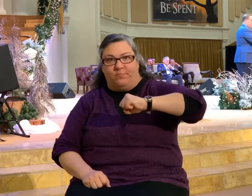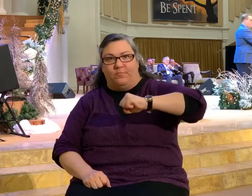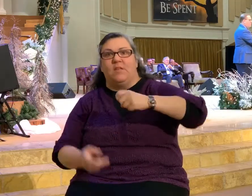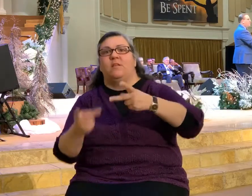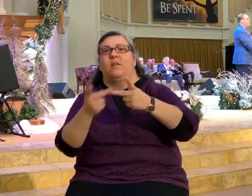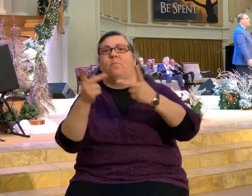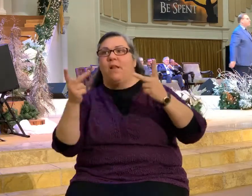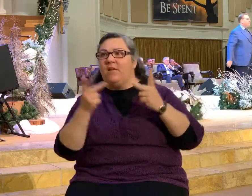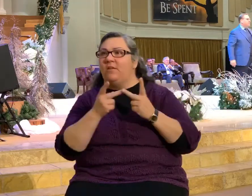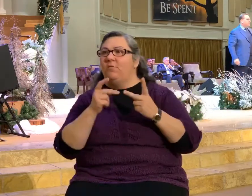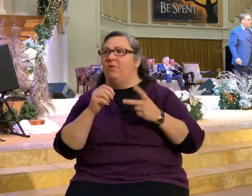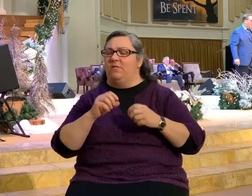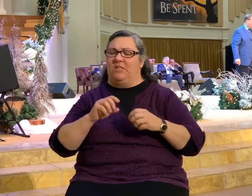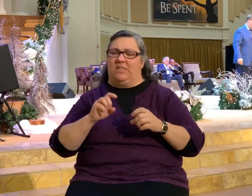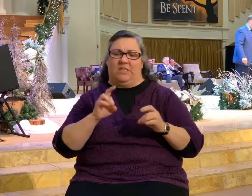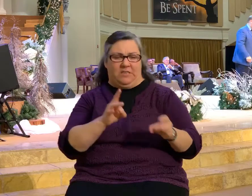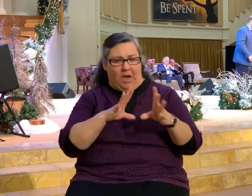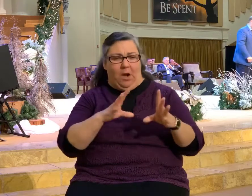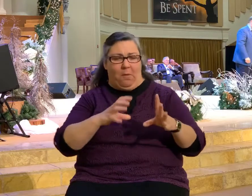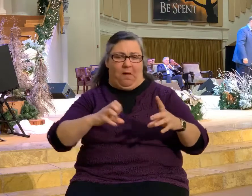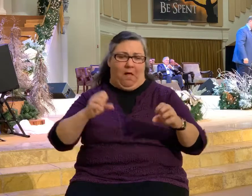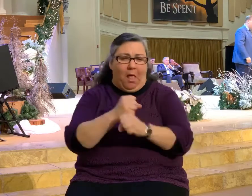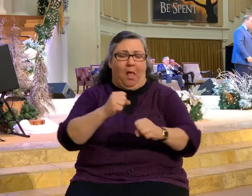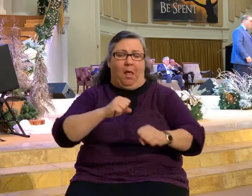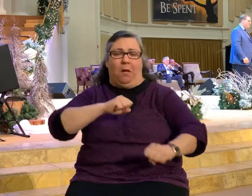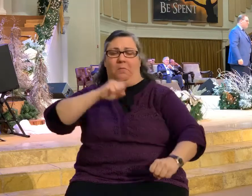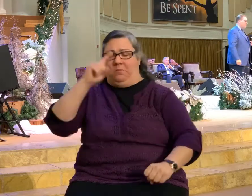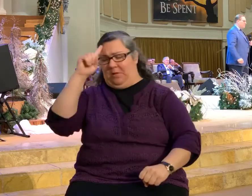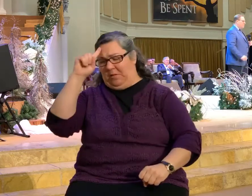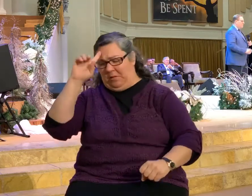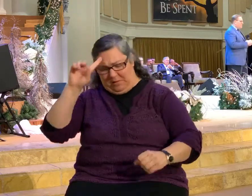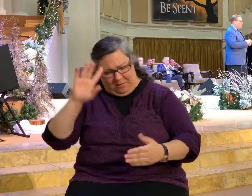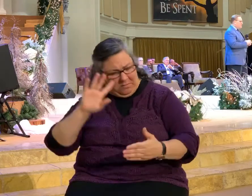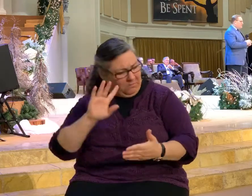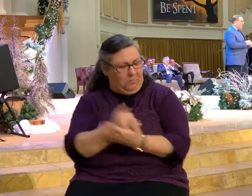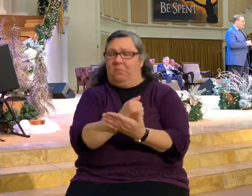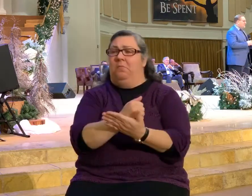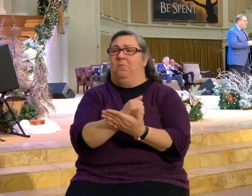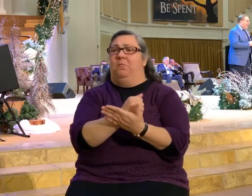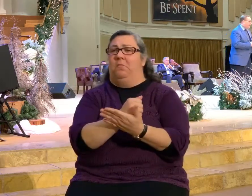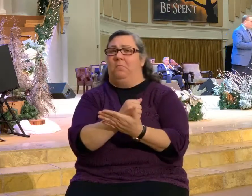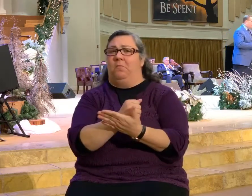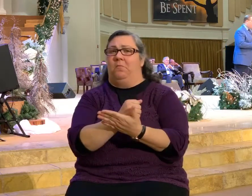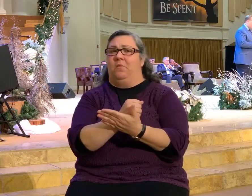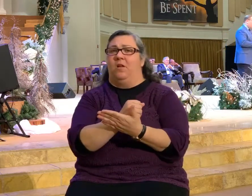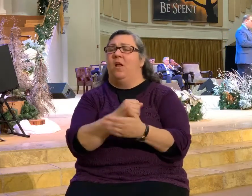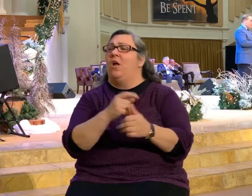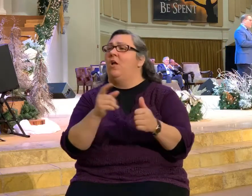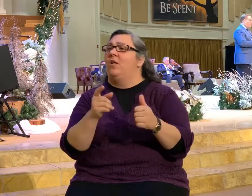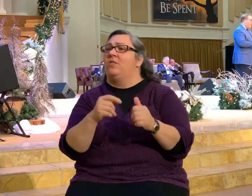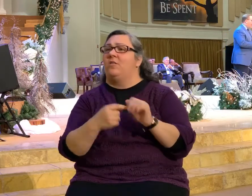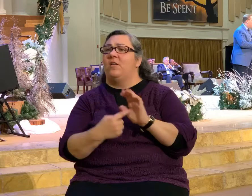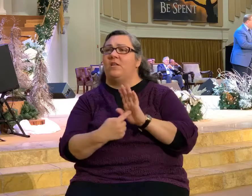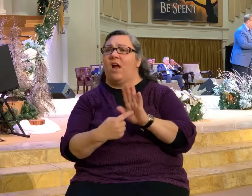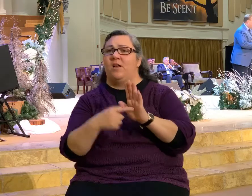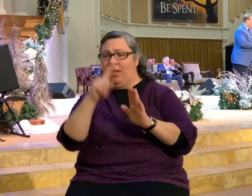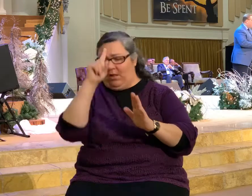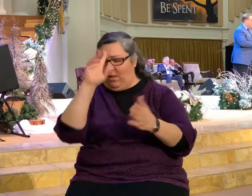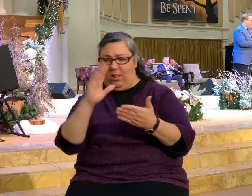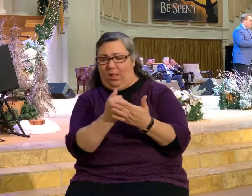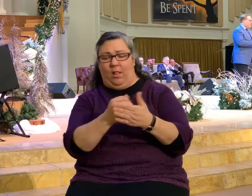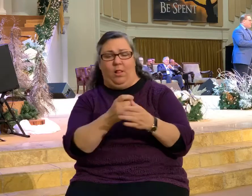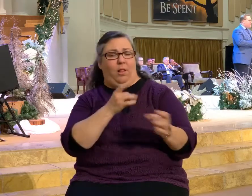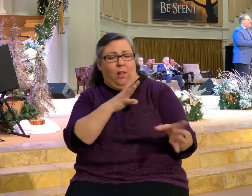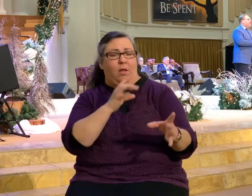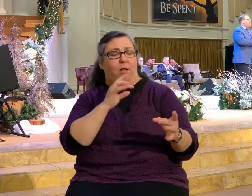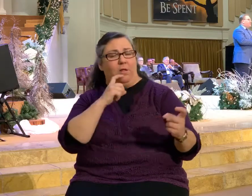violence and perversion walked hand in hand. The visible signs of violence and perversion and immorality